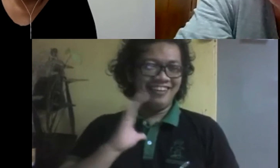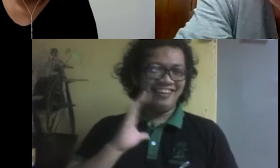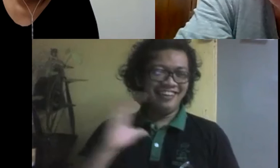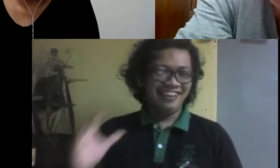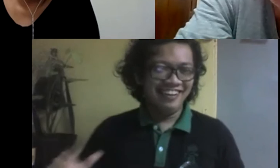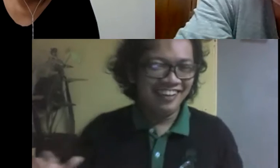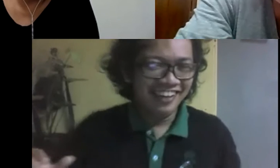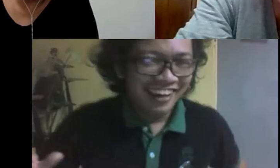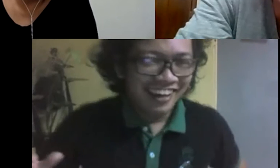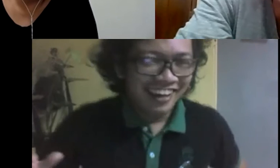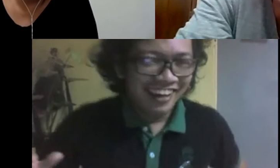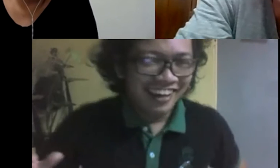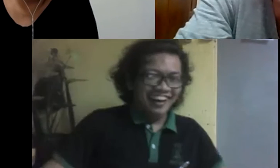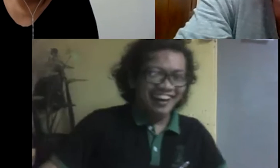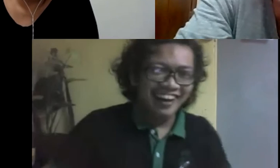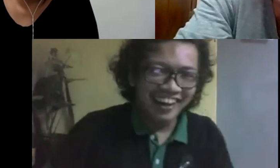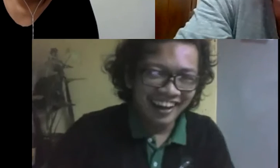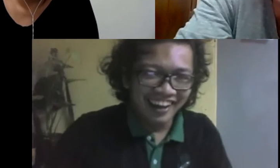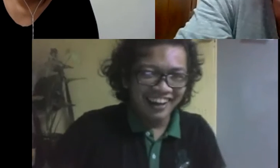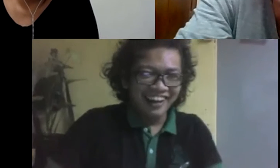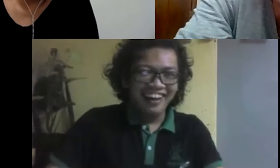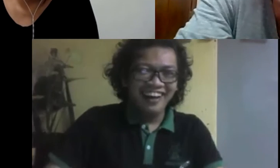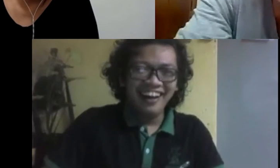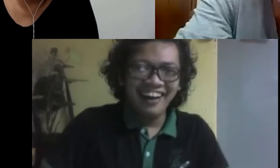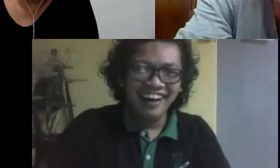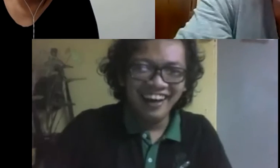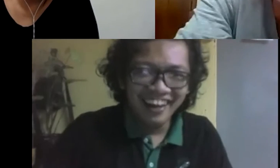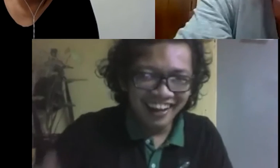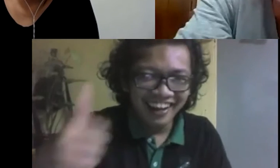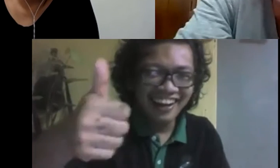we'll just change that. It's fine.